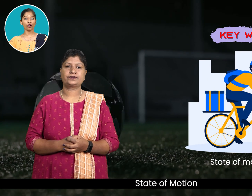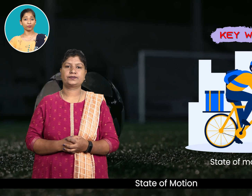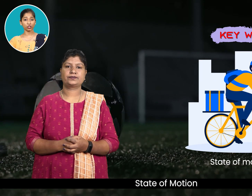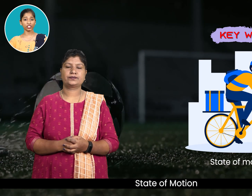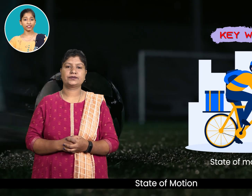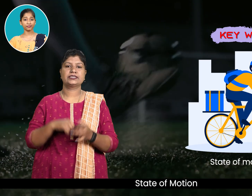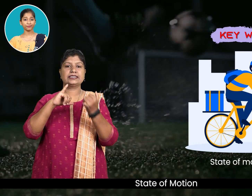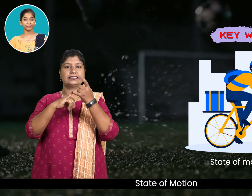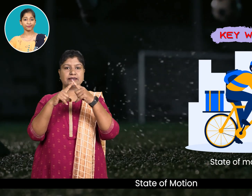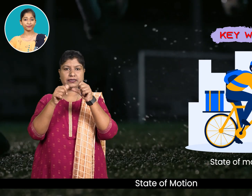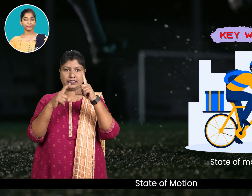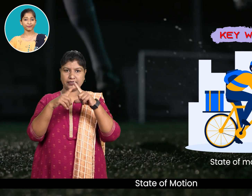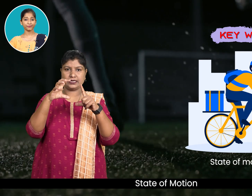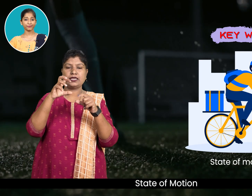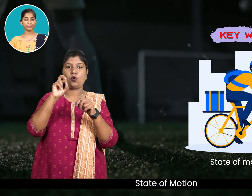state of motion,